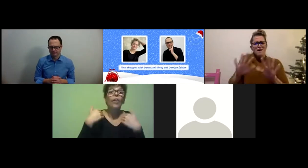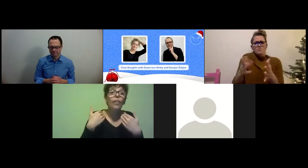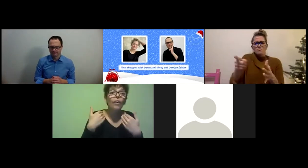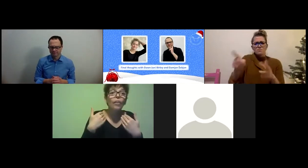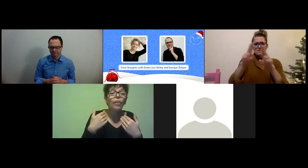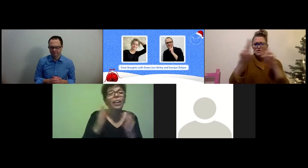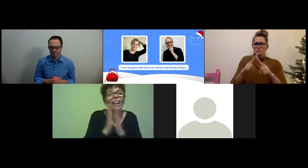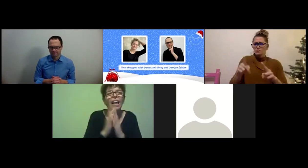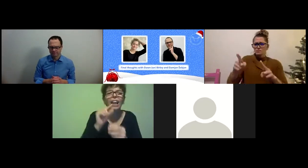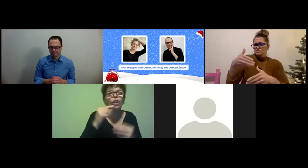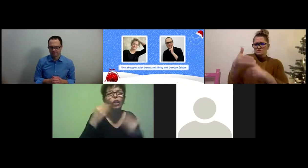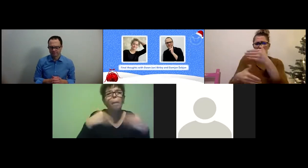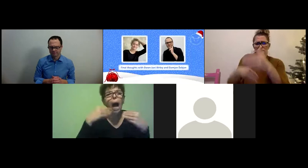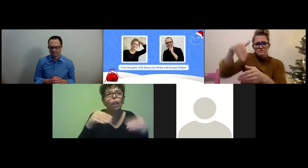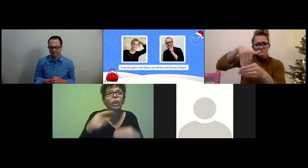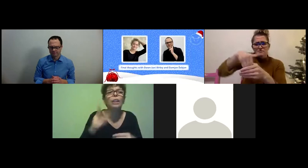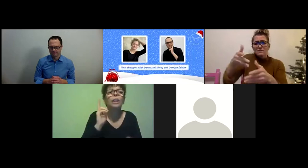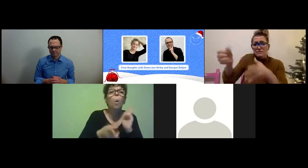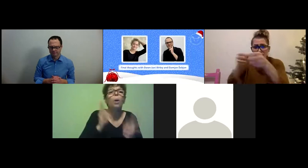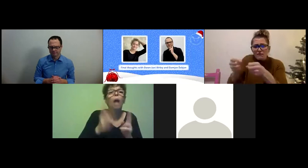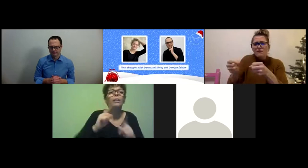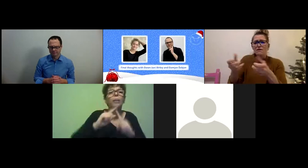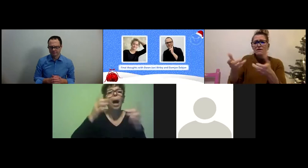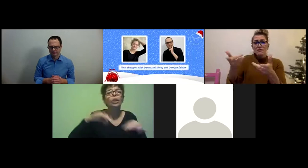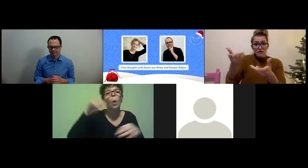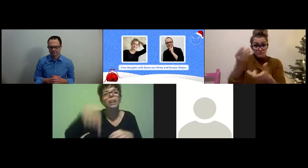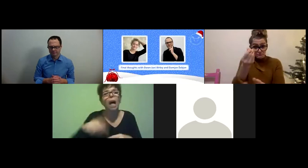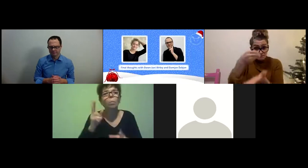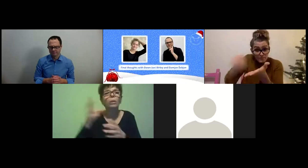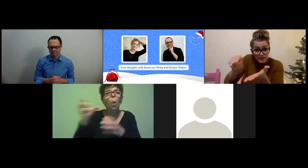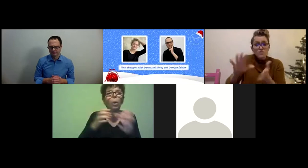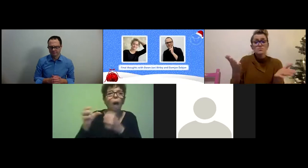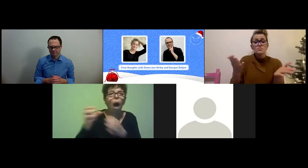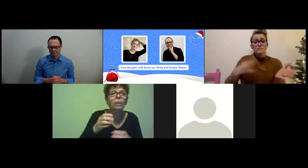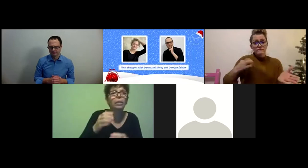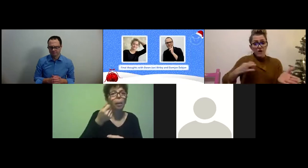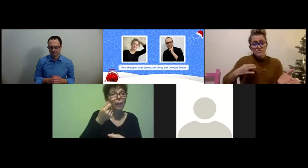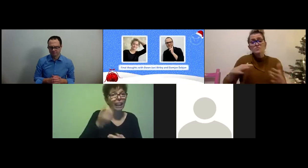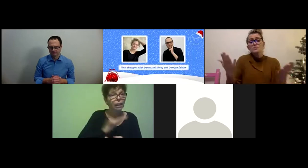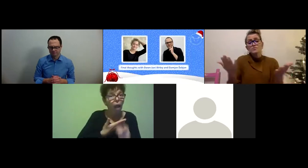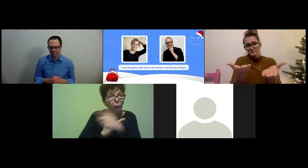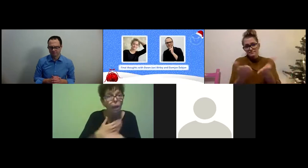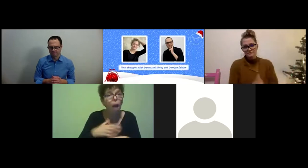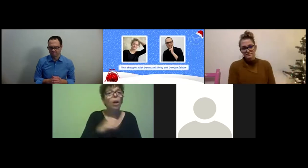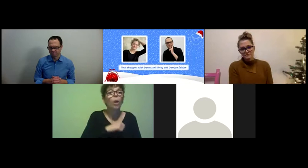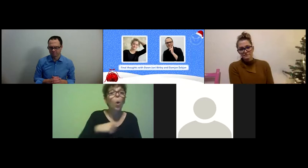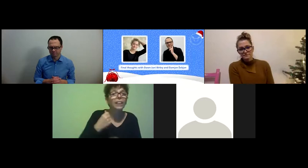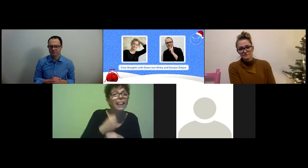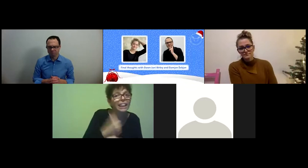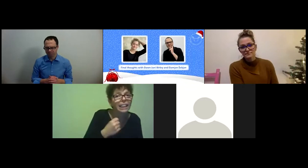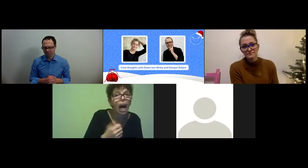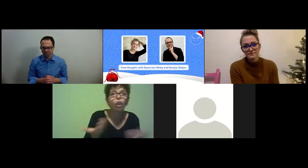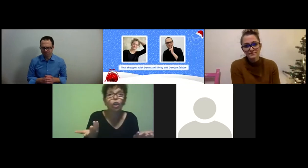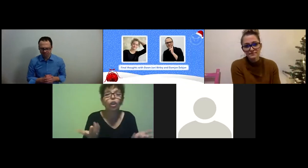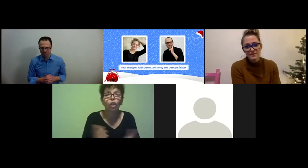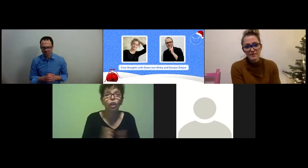Can you explain more about the international sign process and if the interpreters are